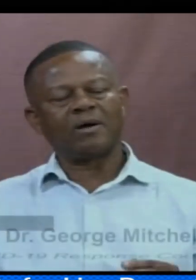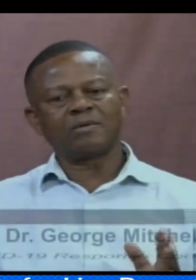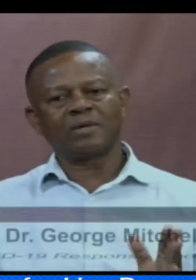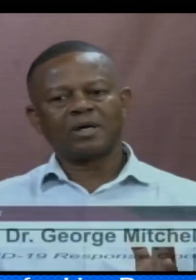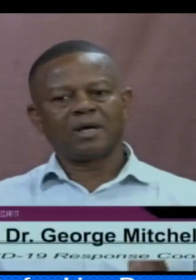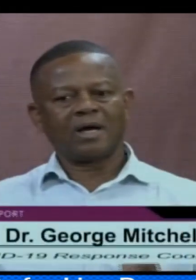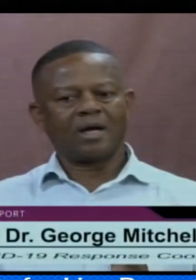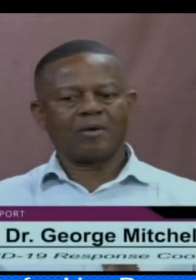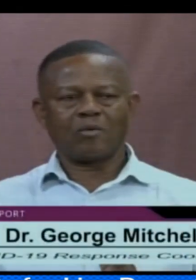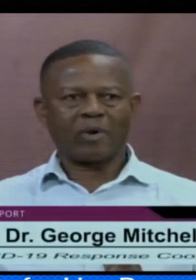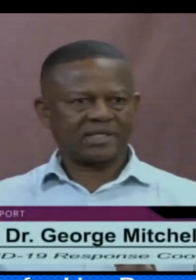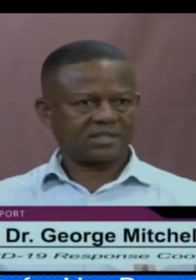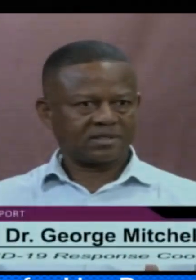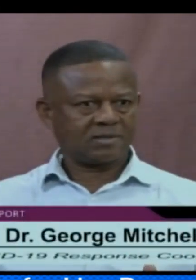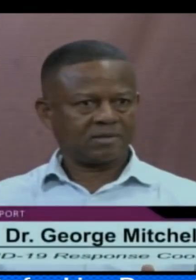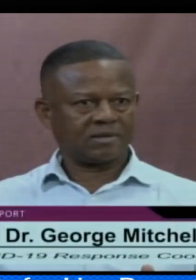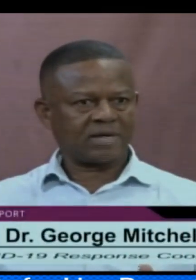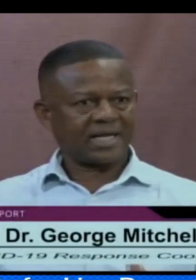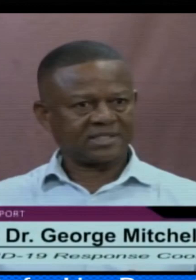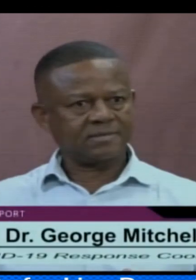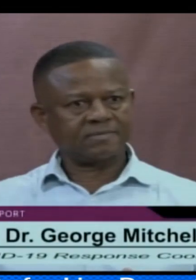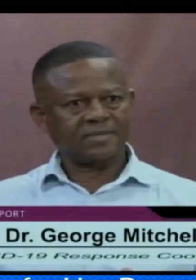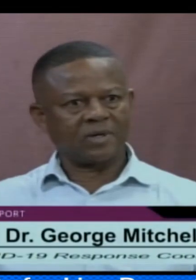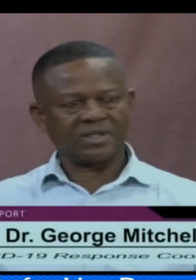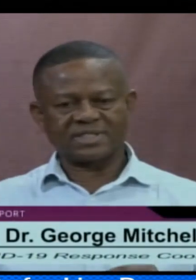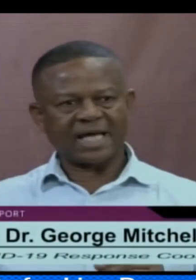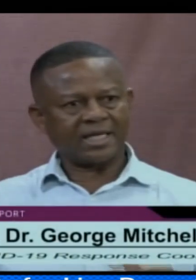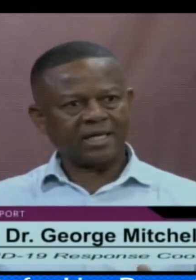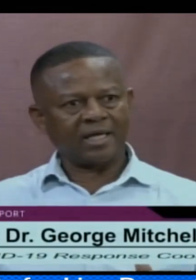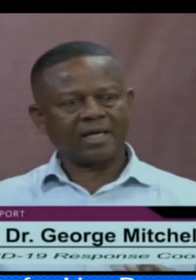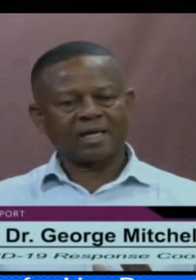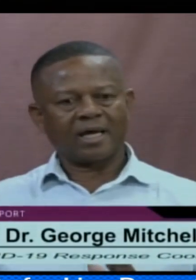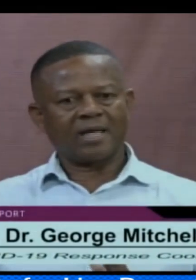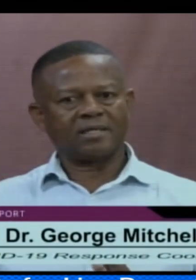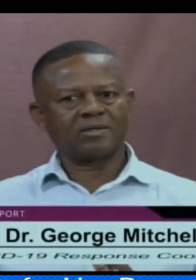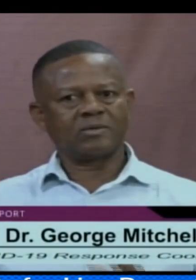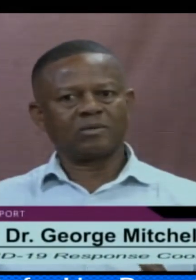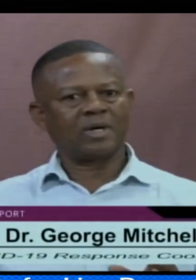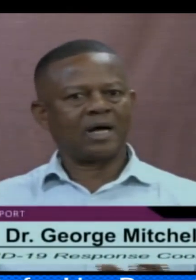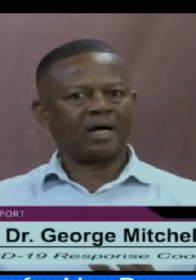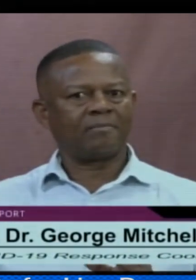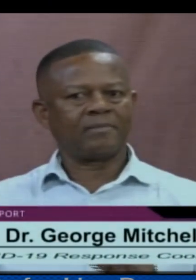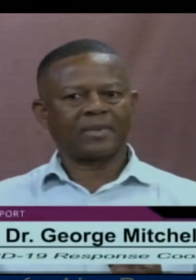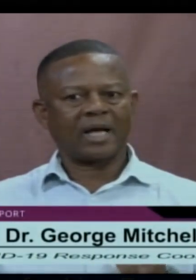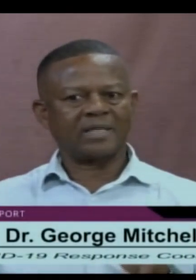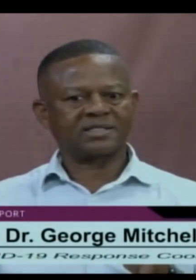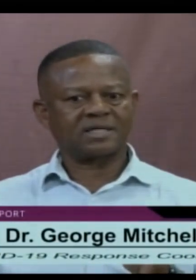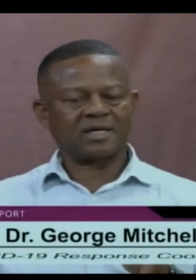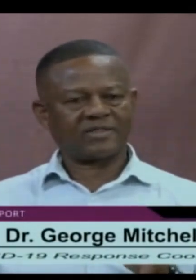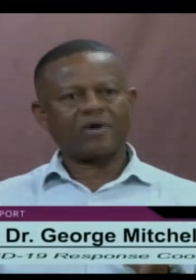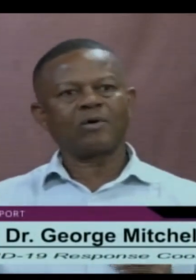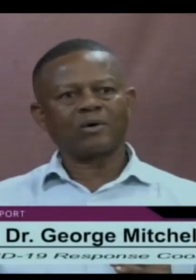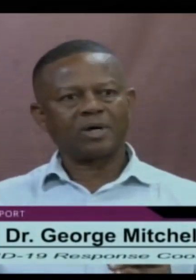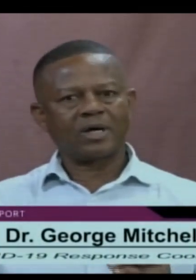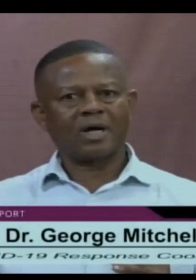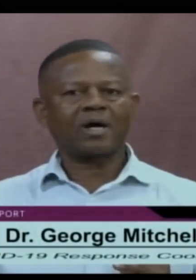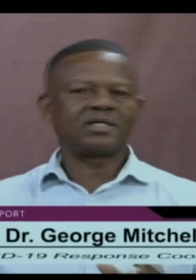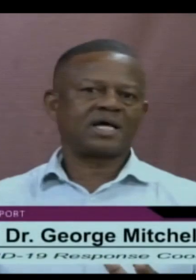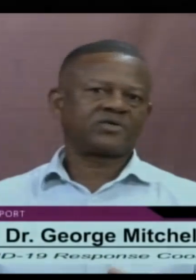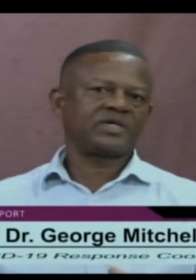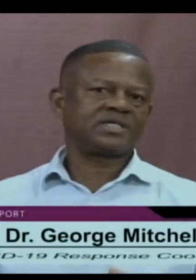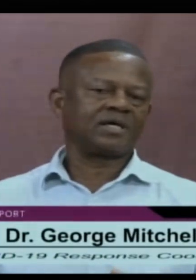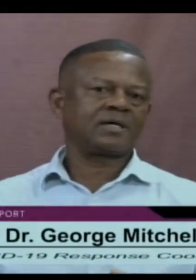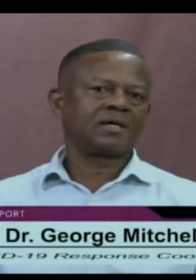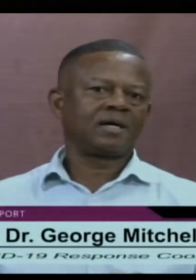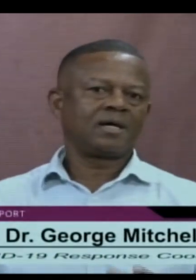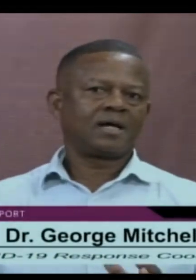on the ground went to Radisson on Saturday and do as a thorough